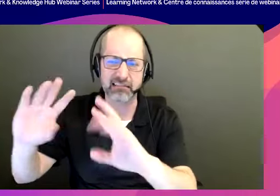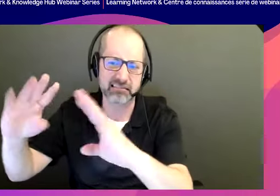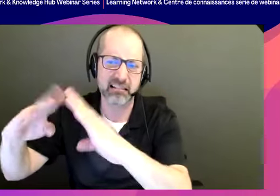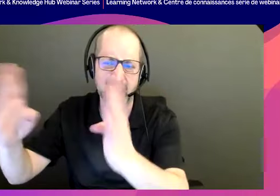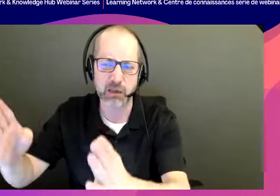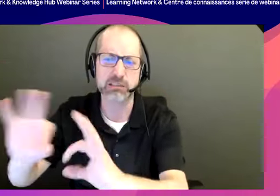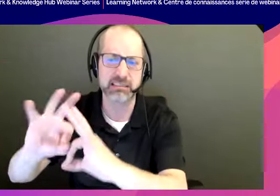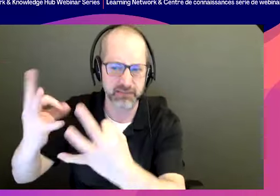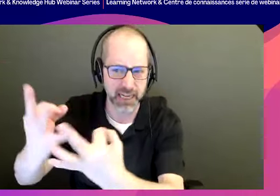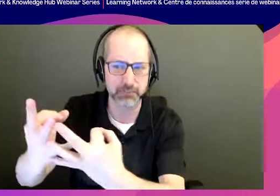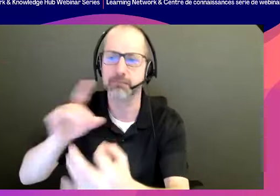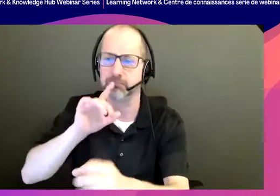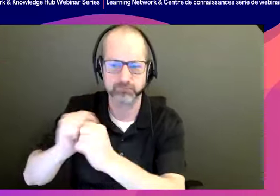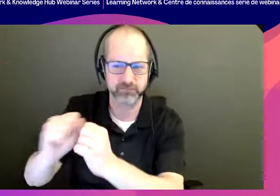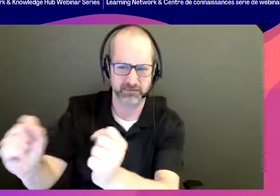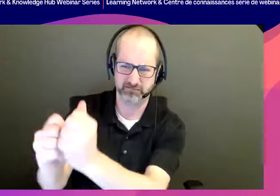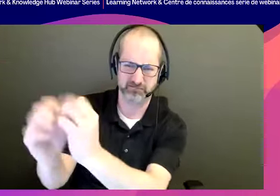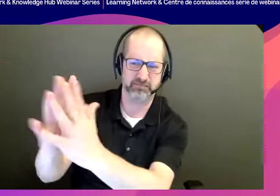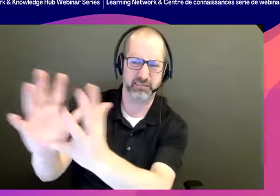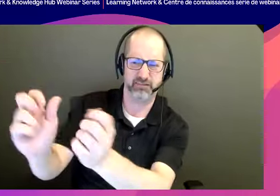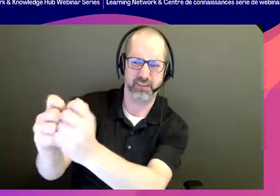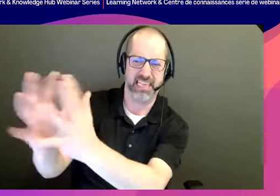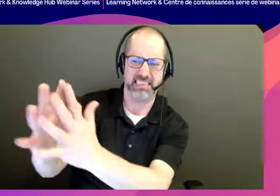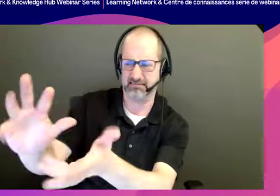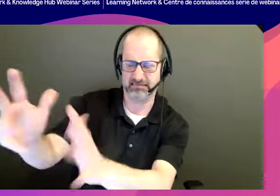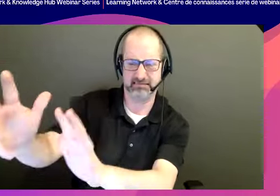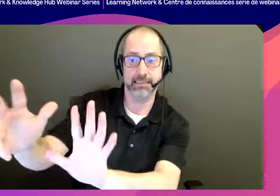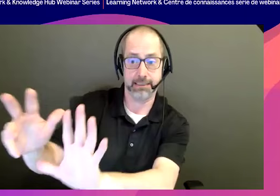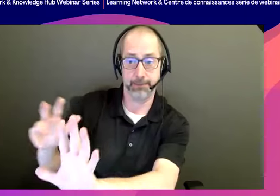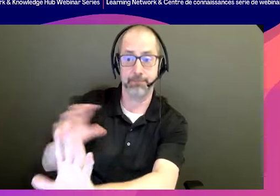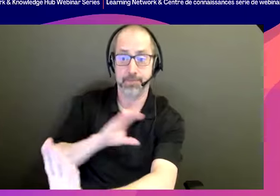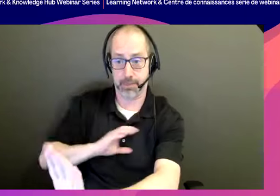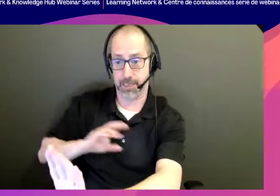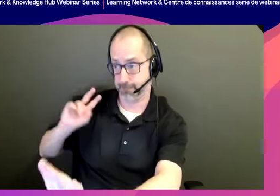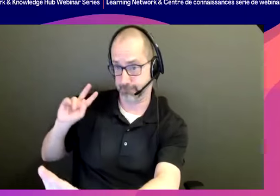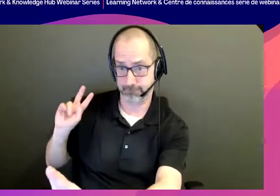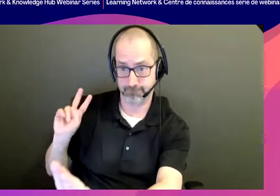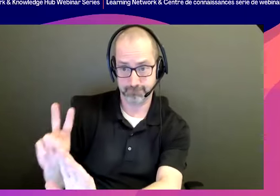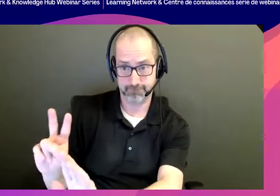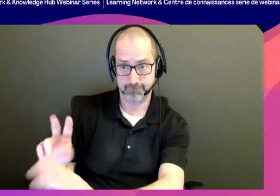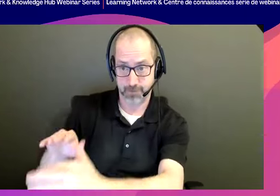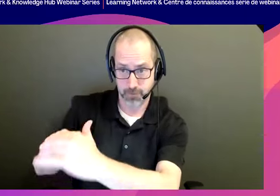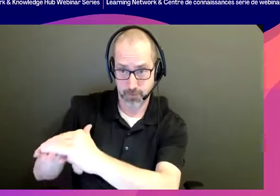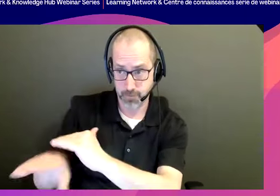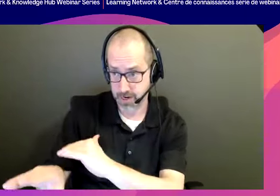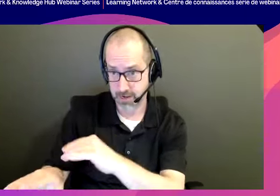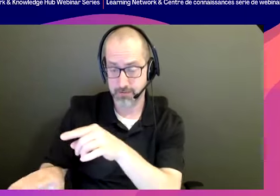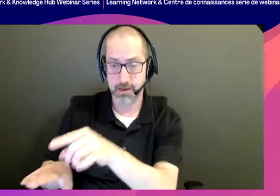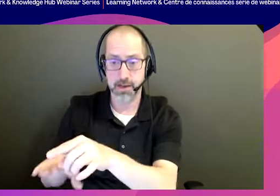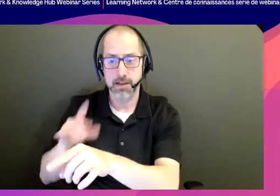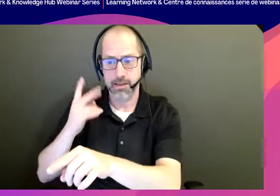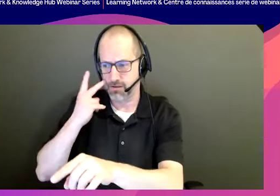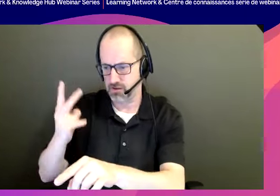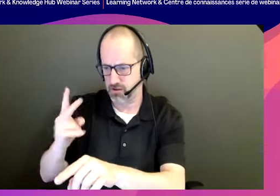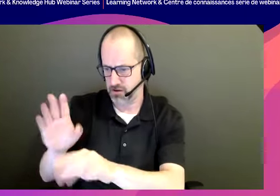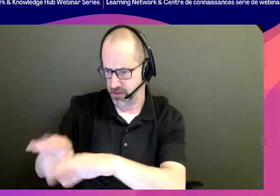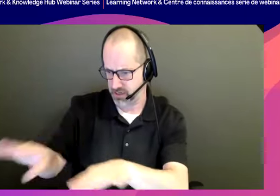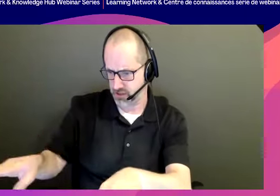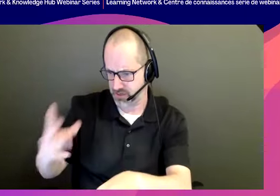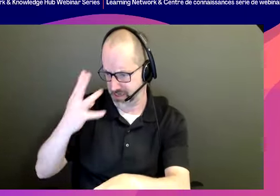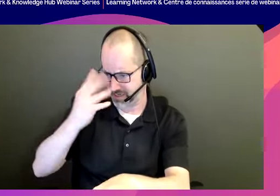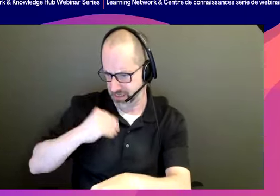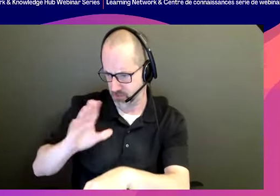a domestic disturbance. And the police decided that because all the children slept on